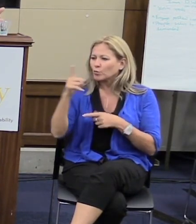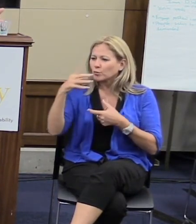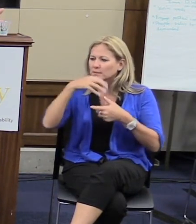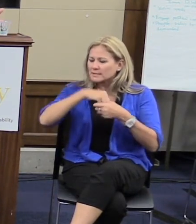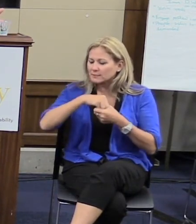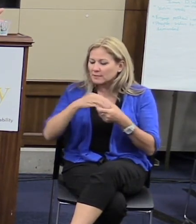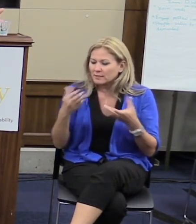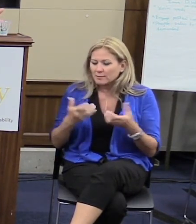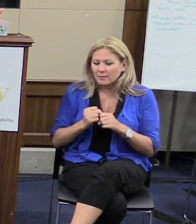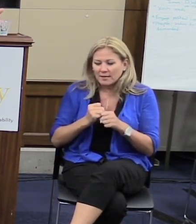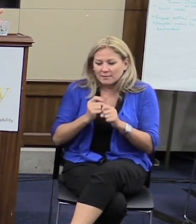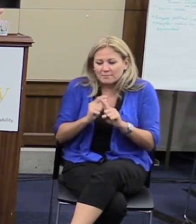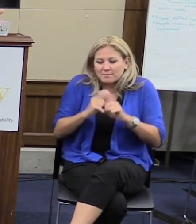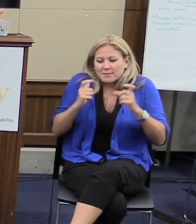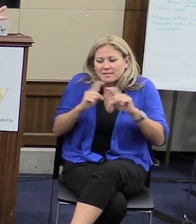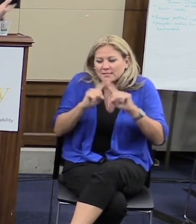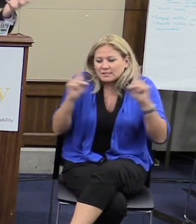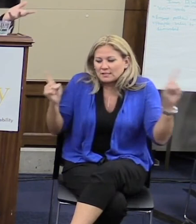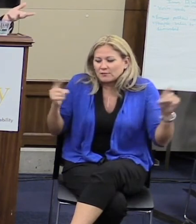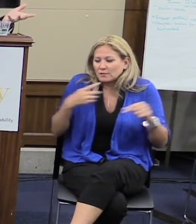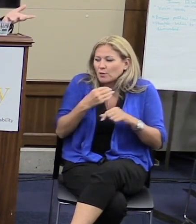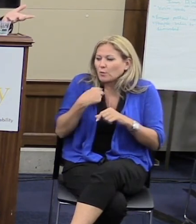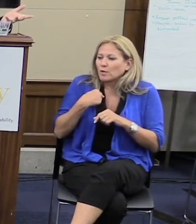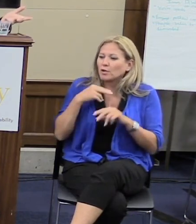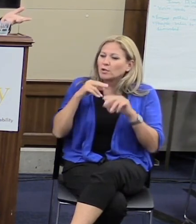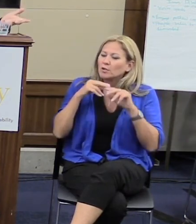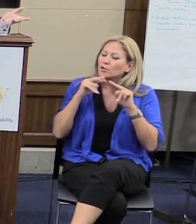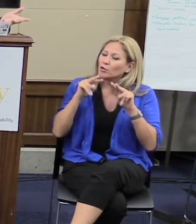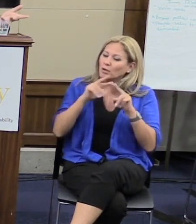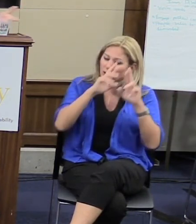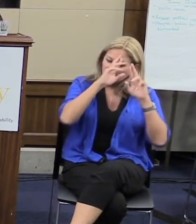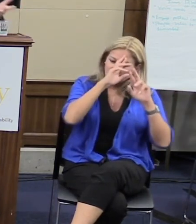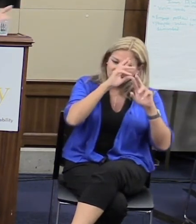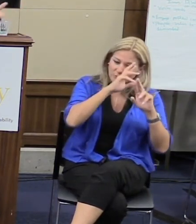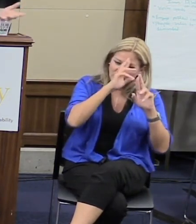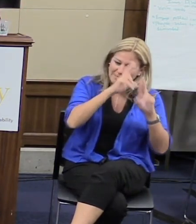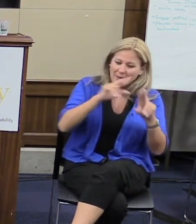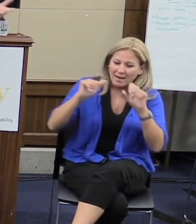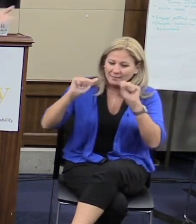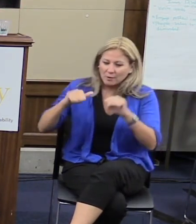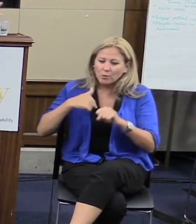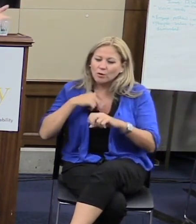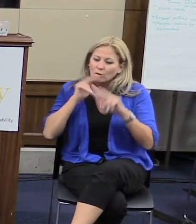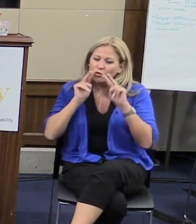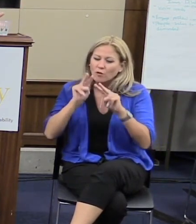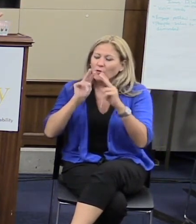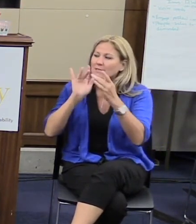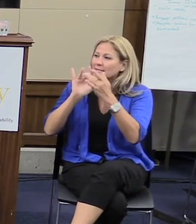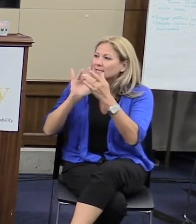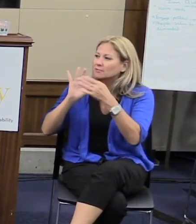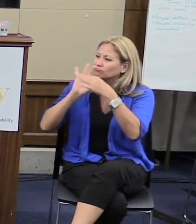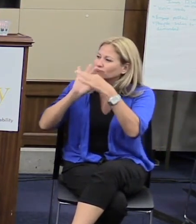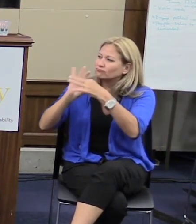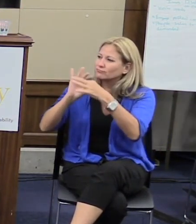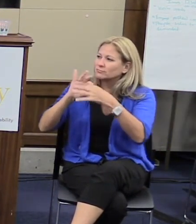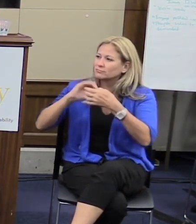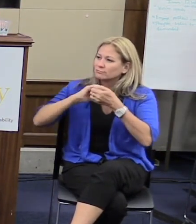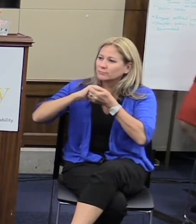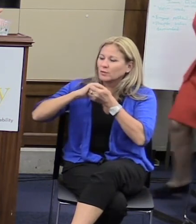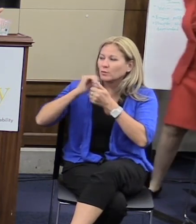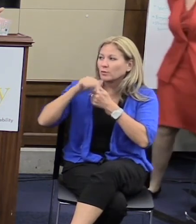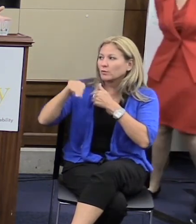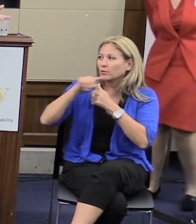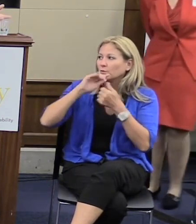here made a big difference to us. We look at Respectability. We look forward to staying in touch with you and to continue this community, if you